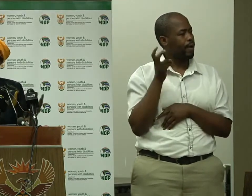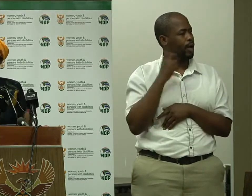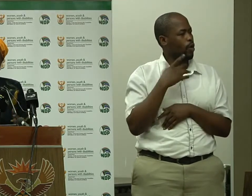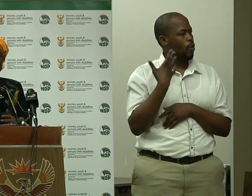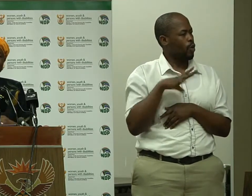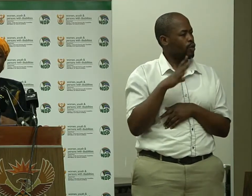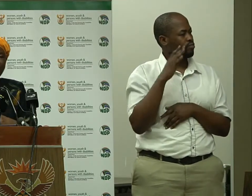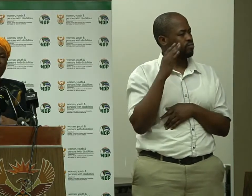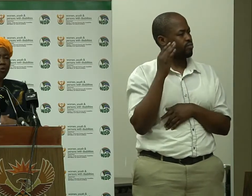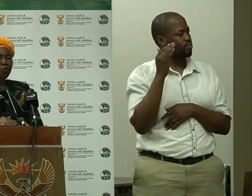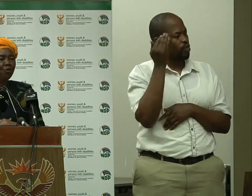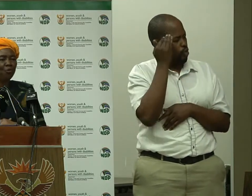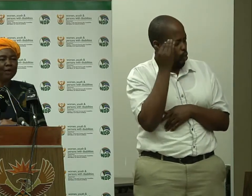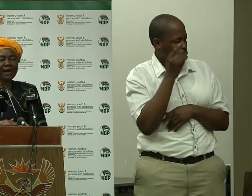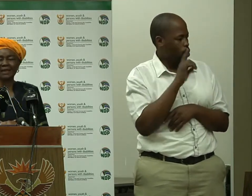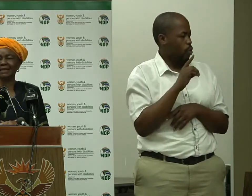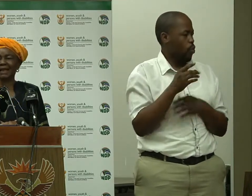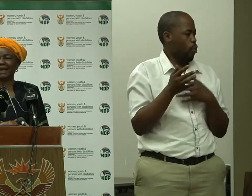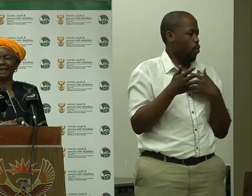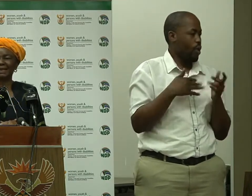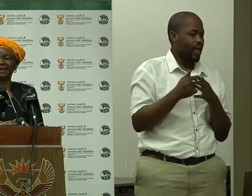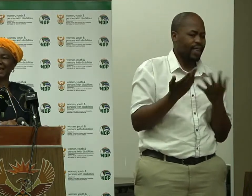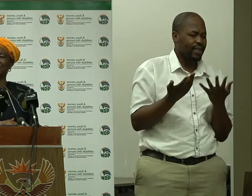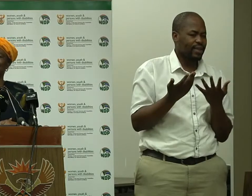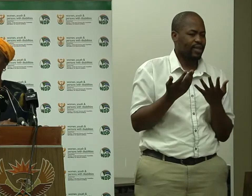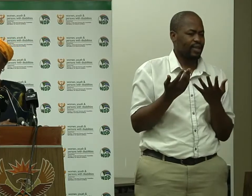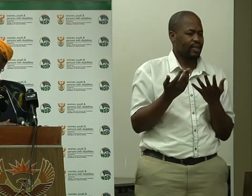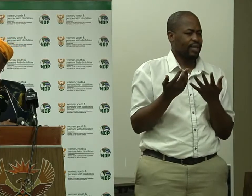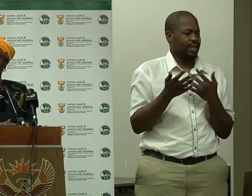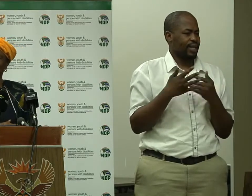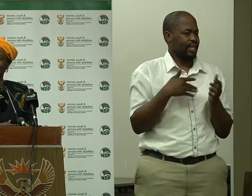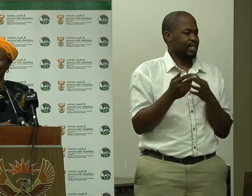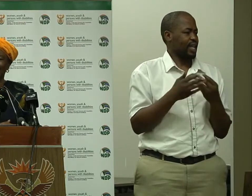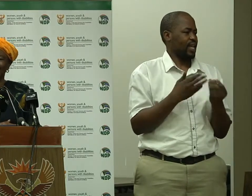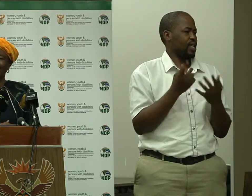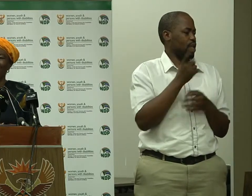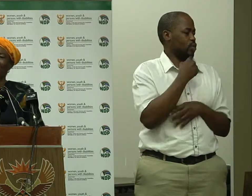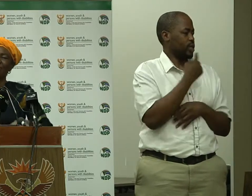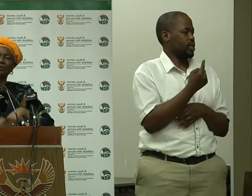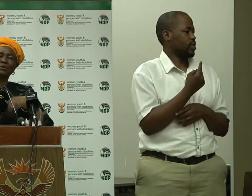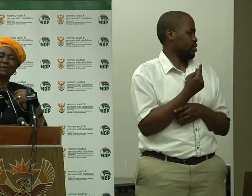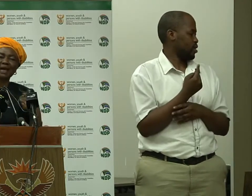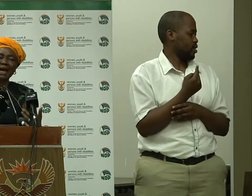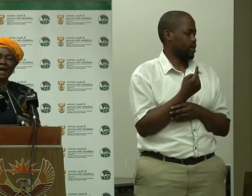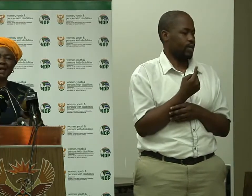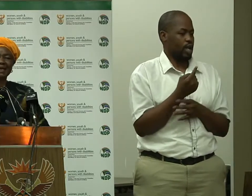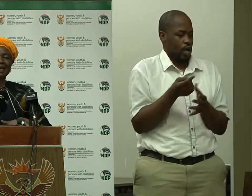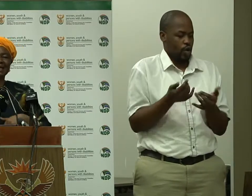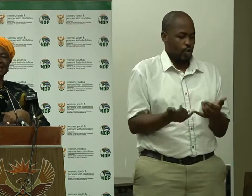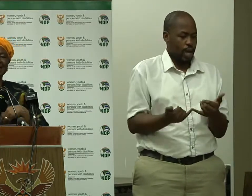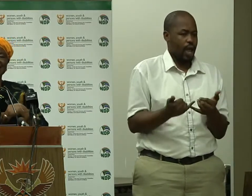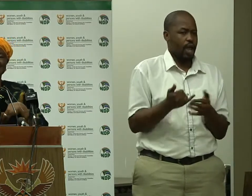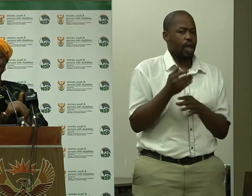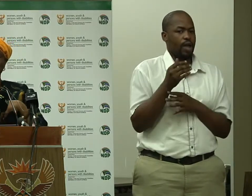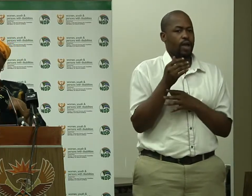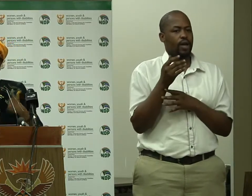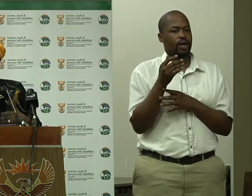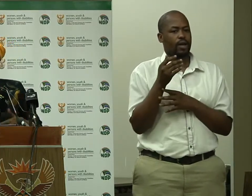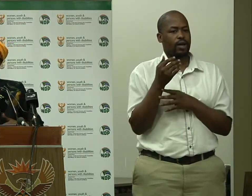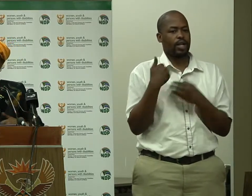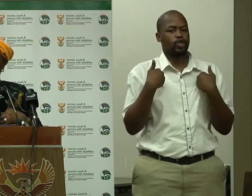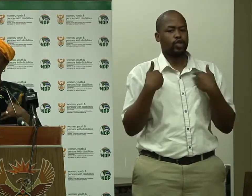catch up and to know whether there's any radio station which will say, oh, today it's